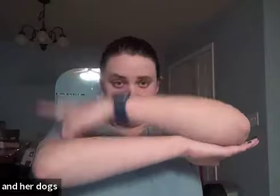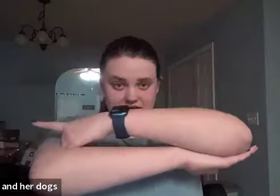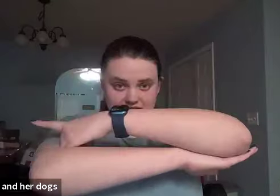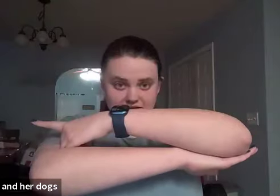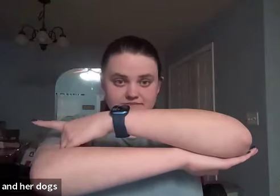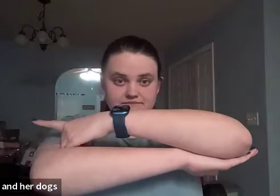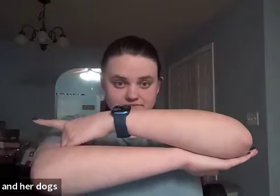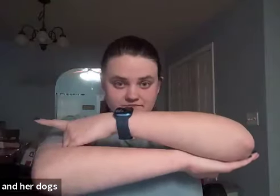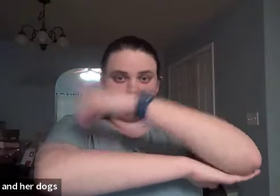day,